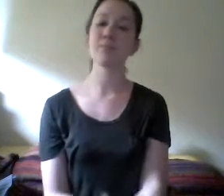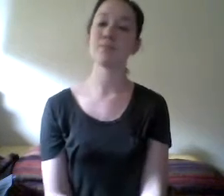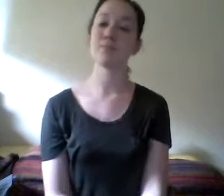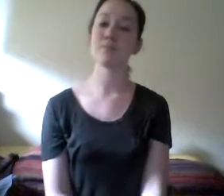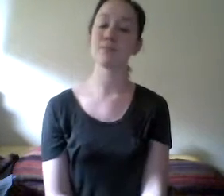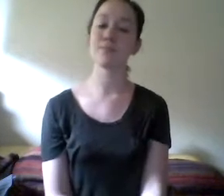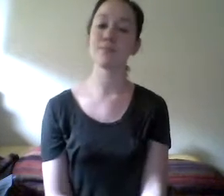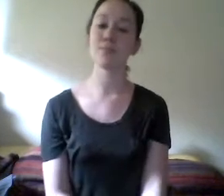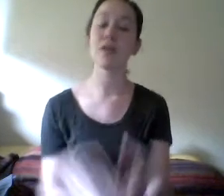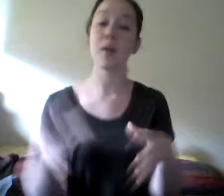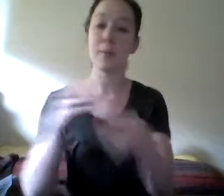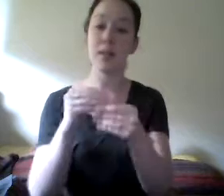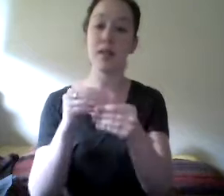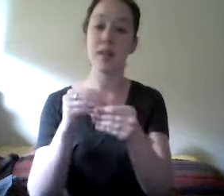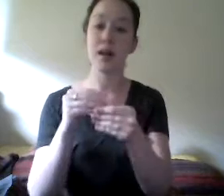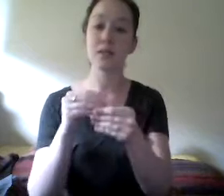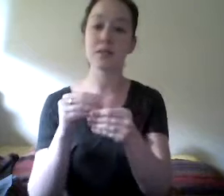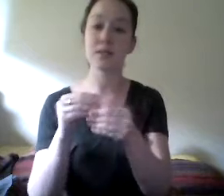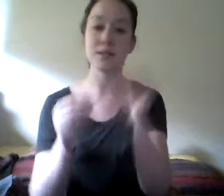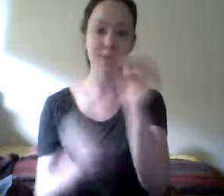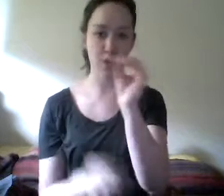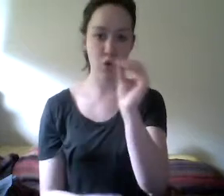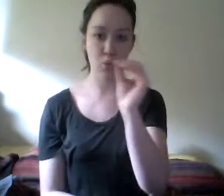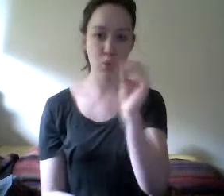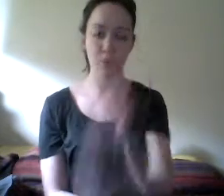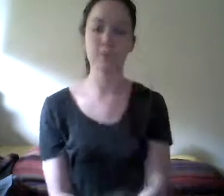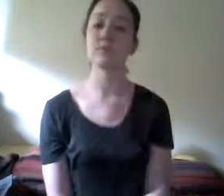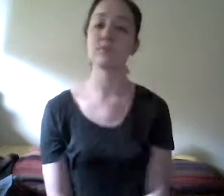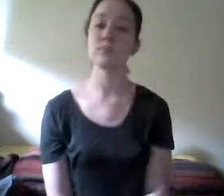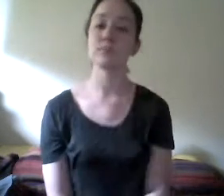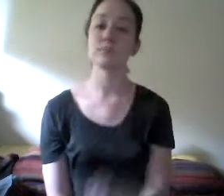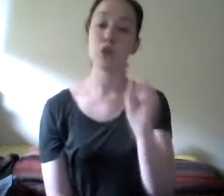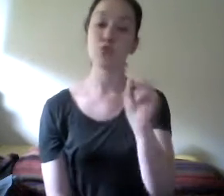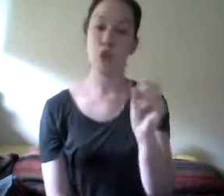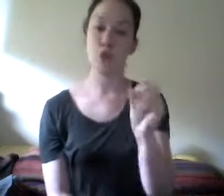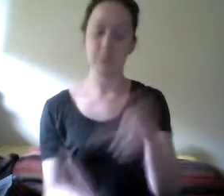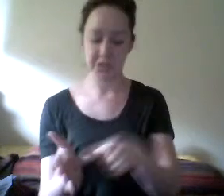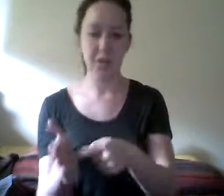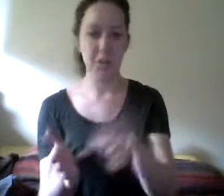plus 0. So, I'll bring that example back up.